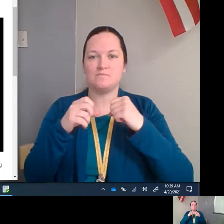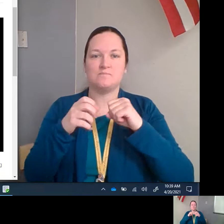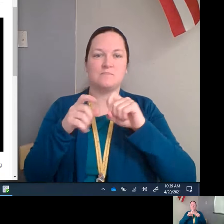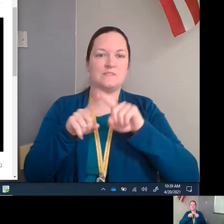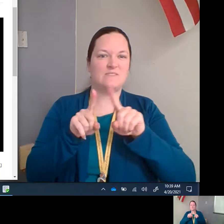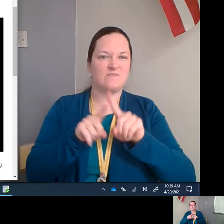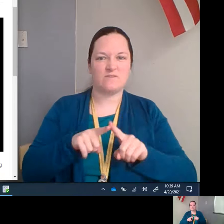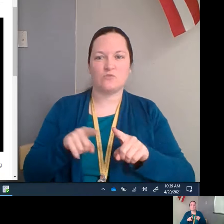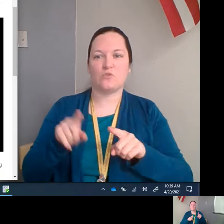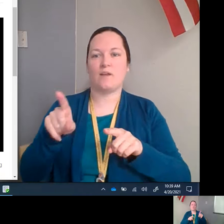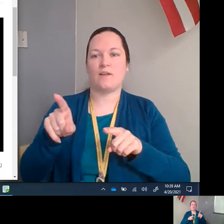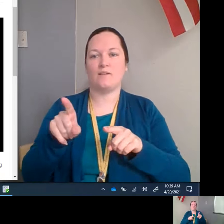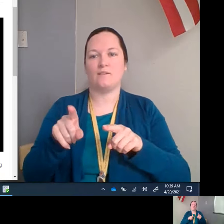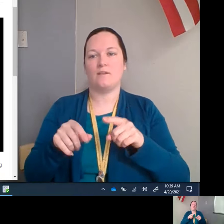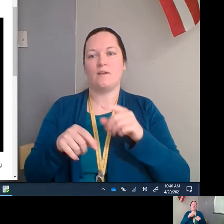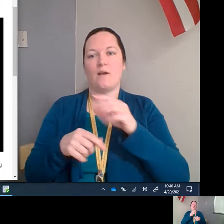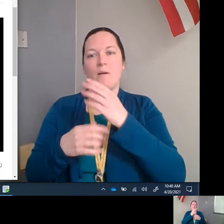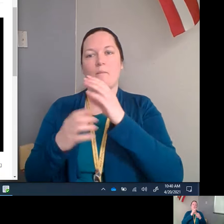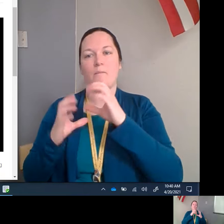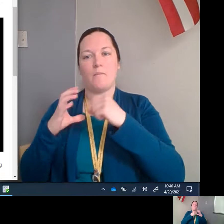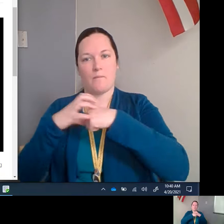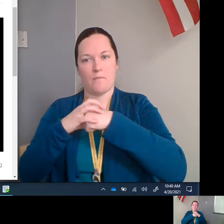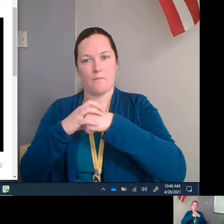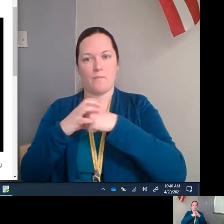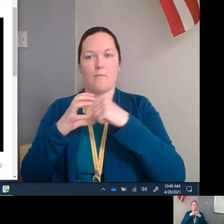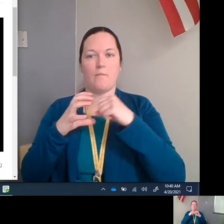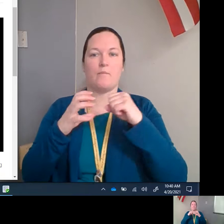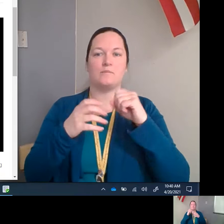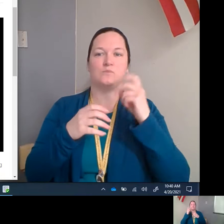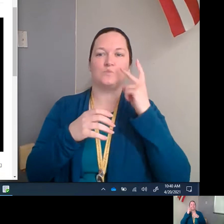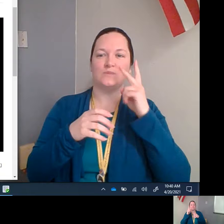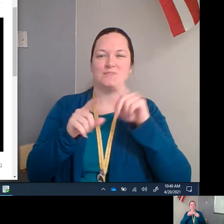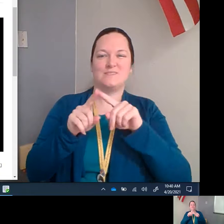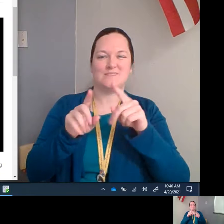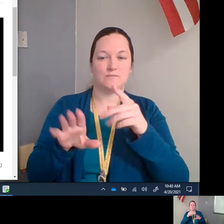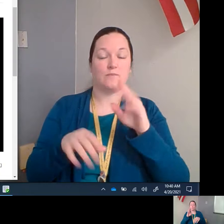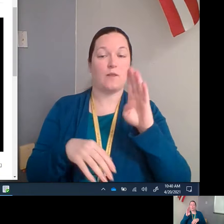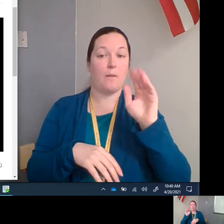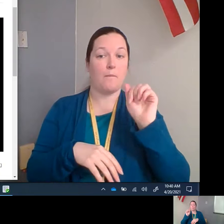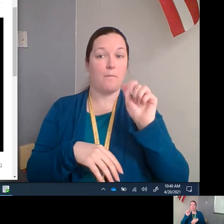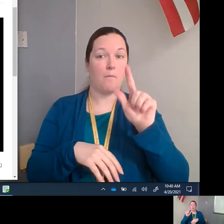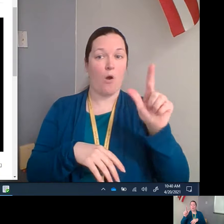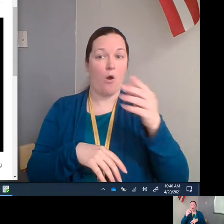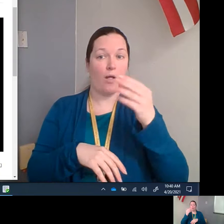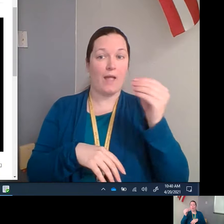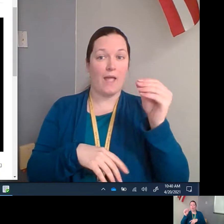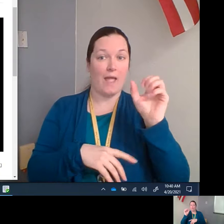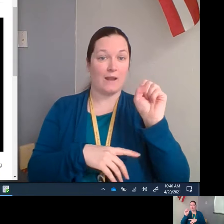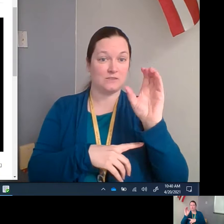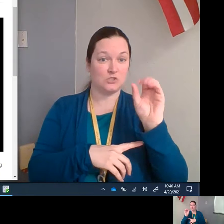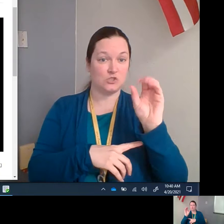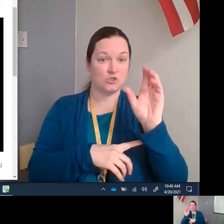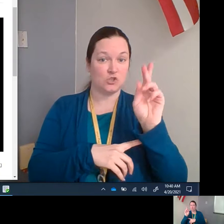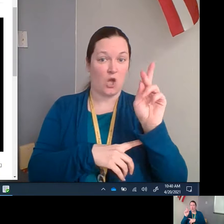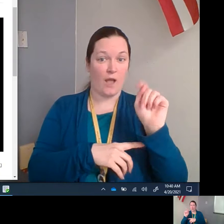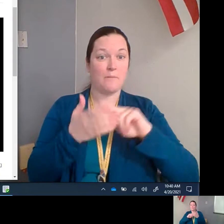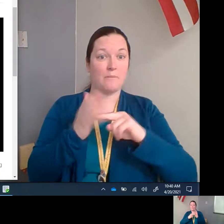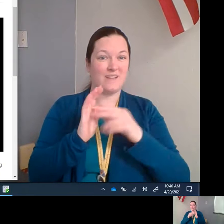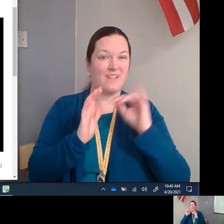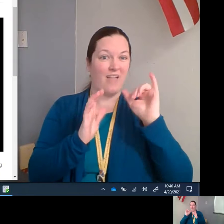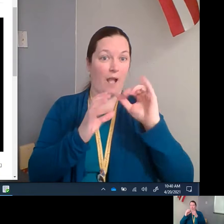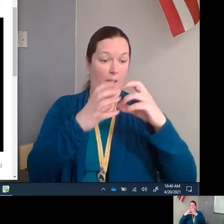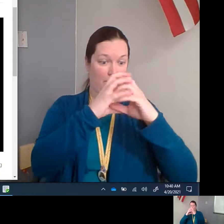ball and socket, condyloid, saddle, hinge, and pivot joint. Let's quickly go through those. If it's a ball and socket joint, it's basically a